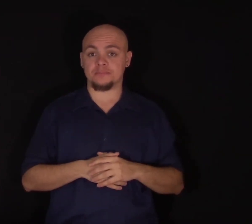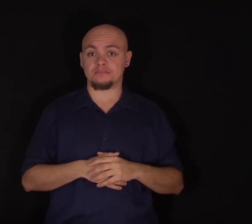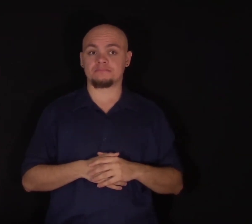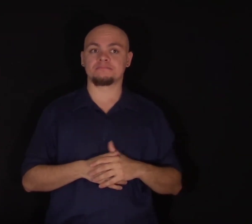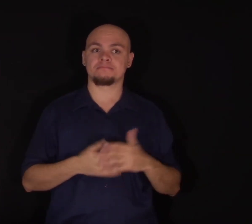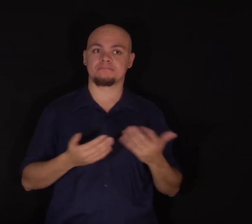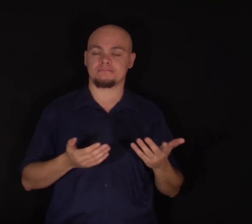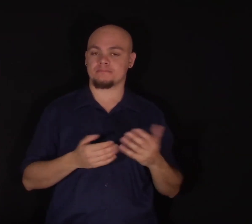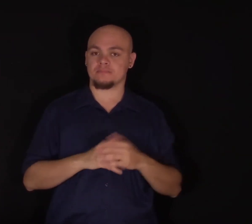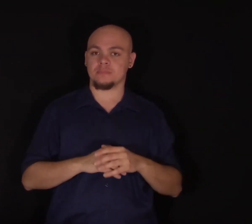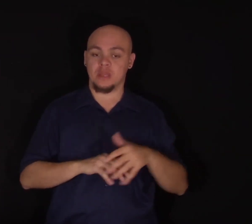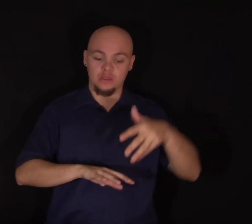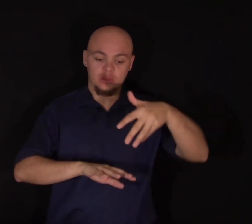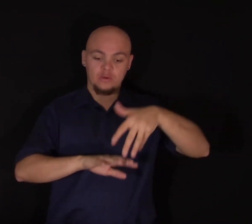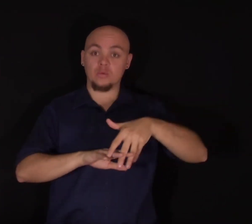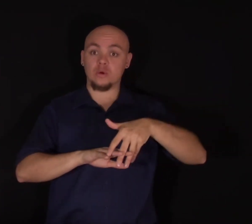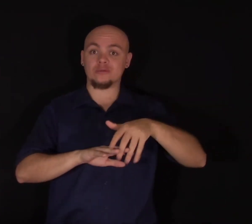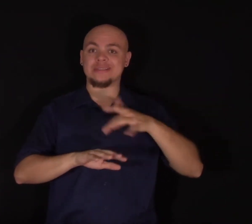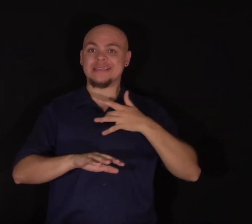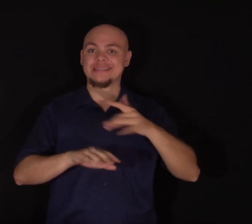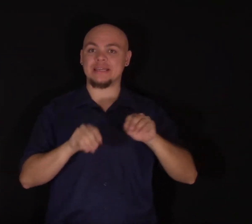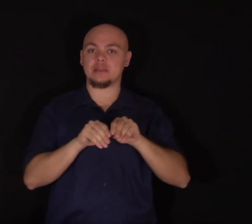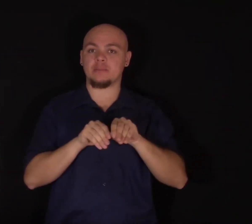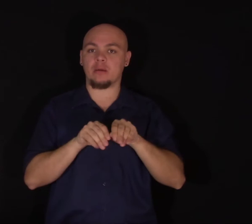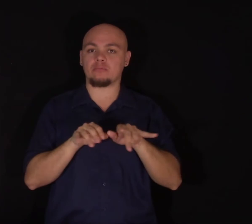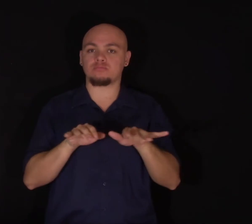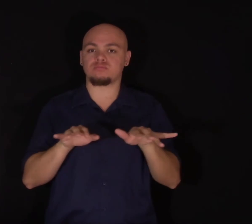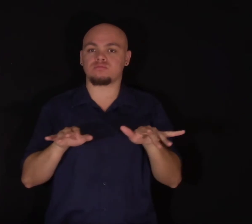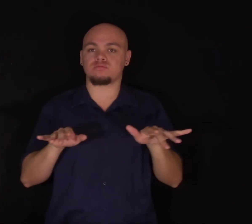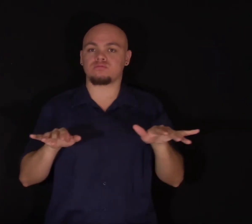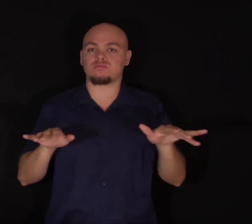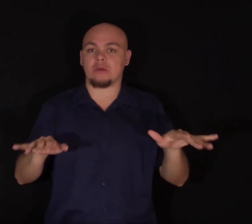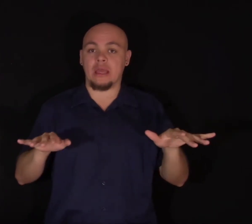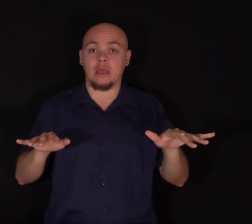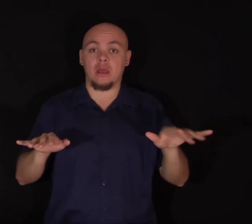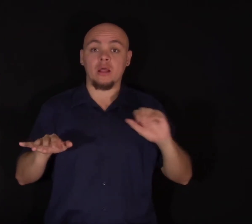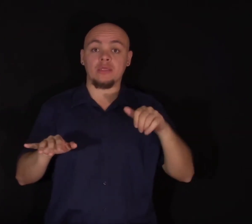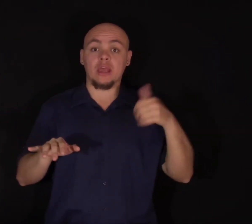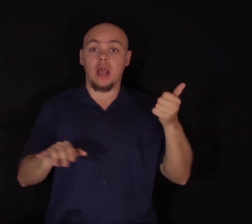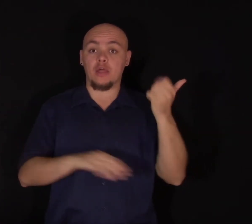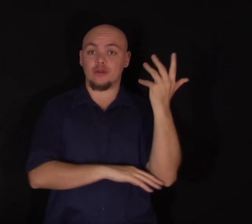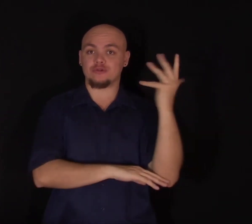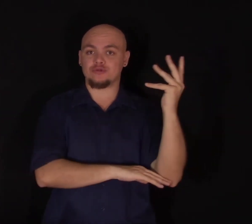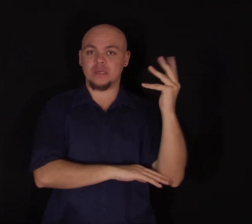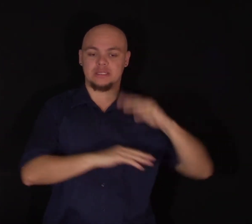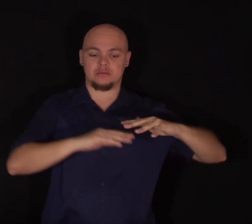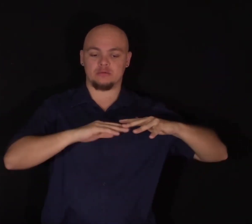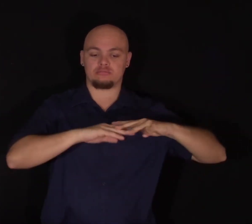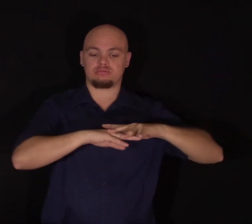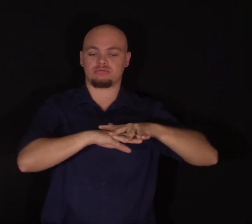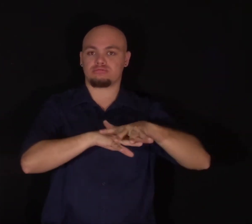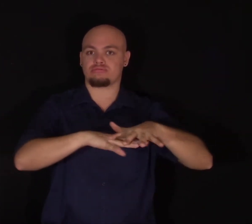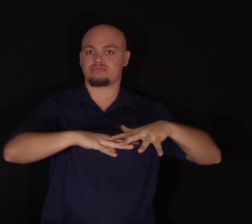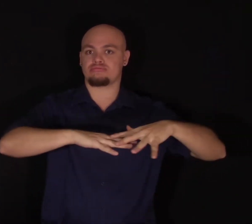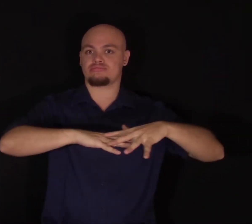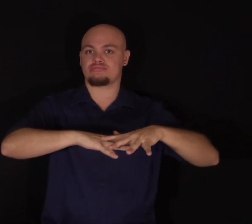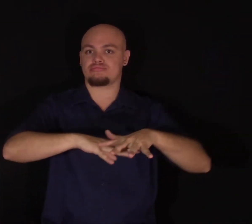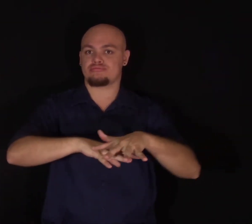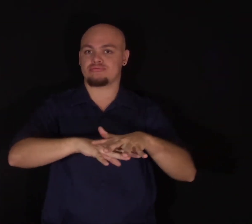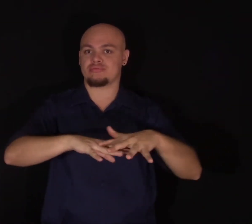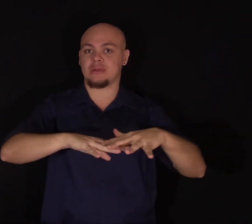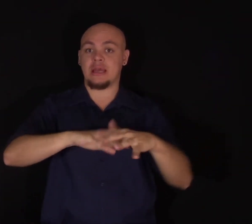Instead, those roots grow outward in long networks, intertwining with the roots of the trees around it, sometimes even